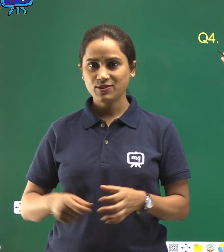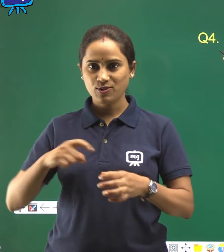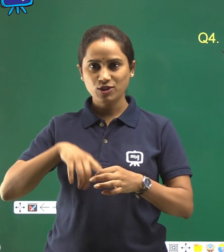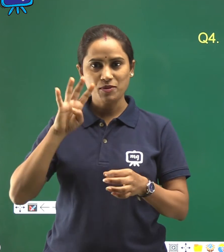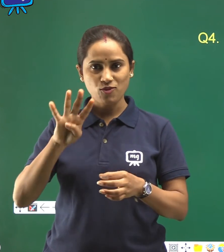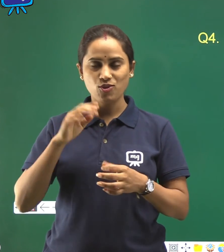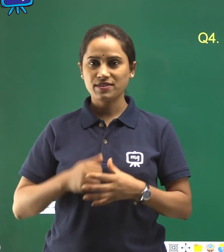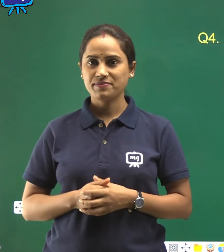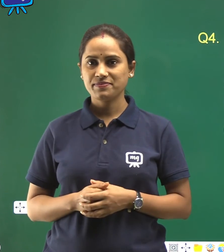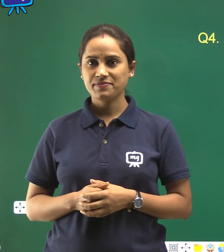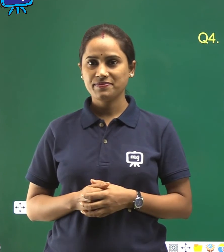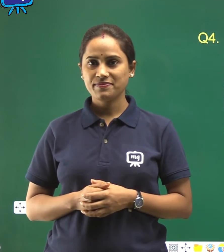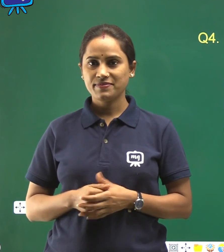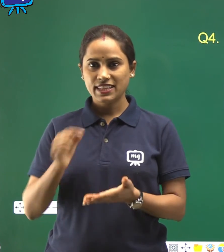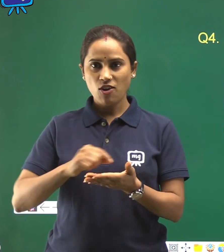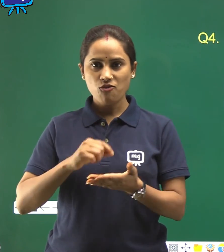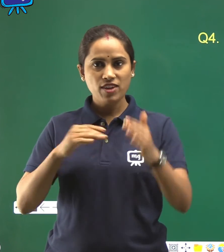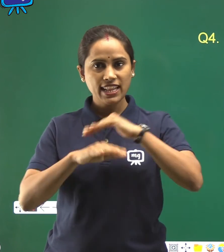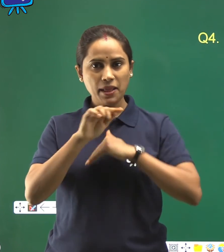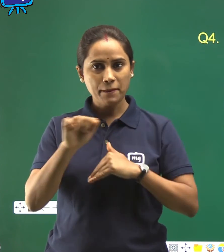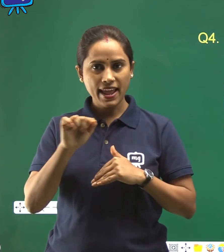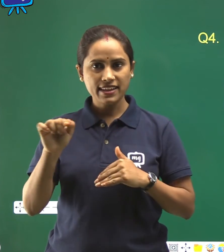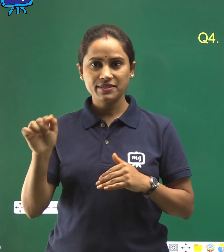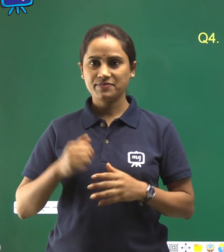Question number 4. Fill in the blank